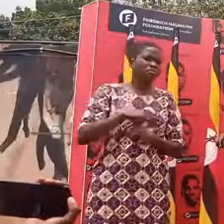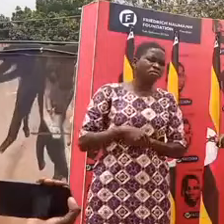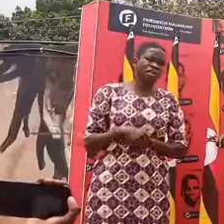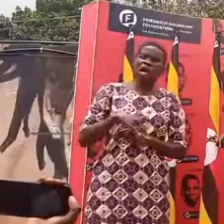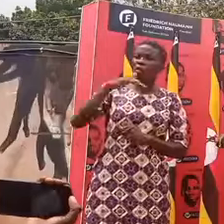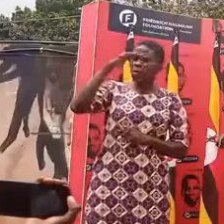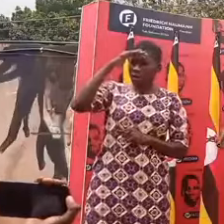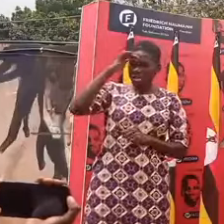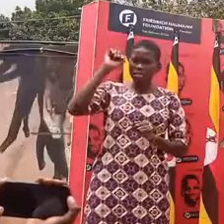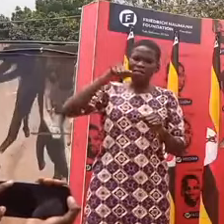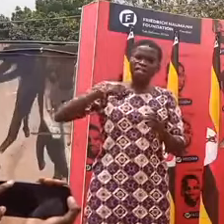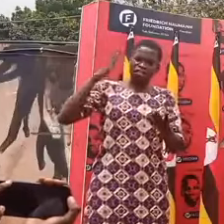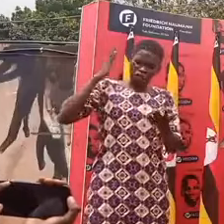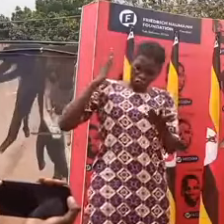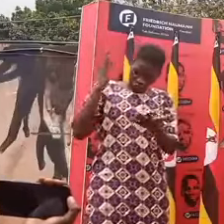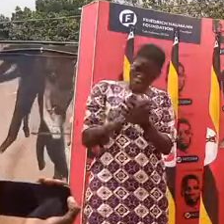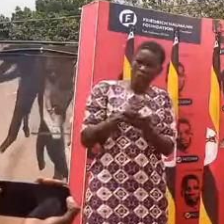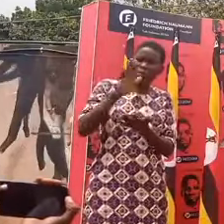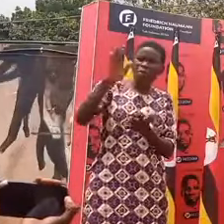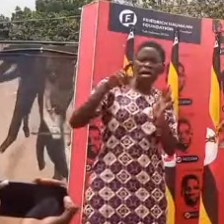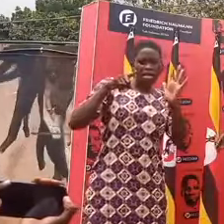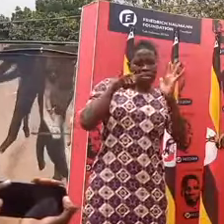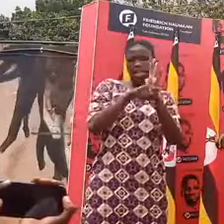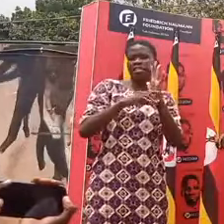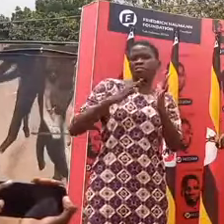do it? We will continue to wear red.